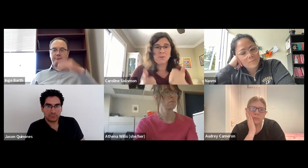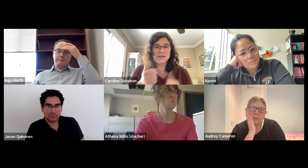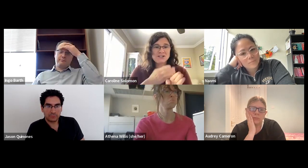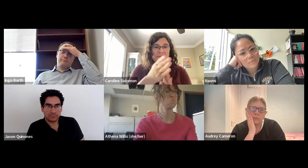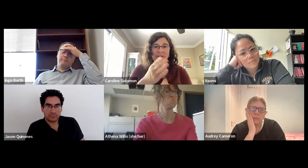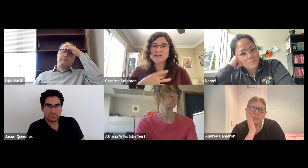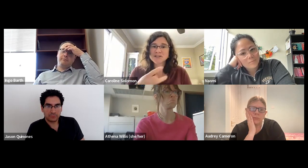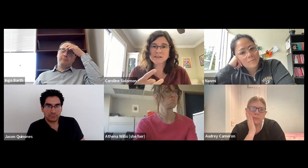generally.